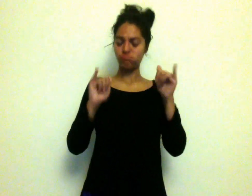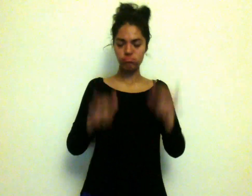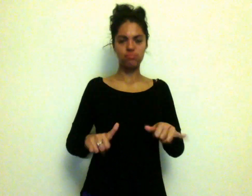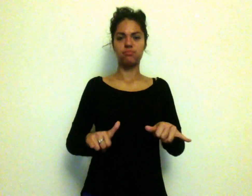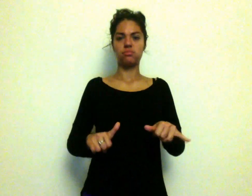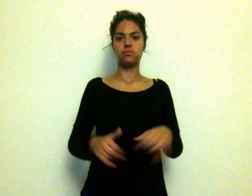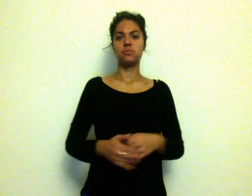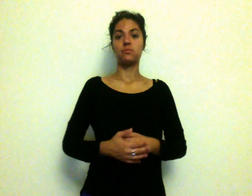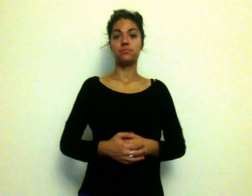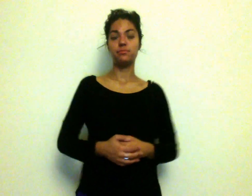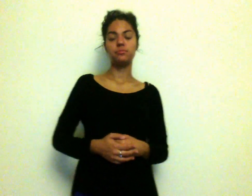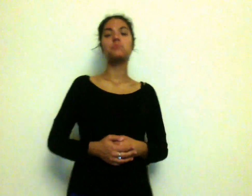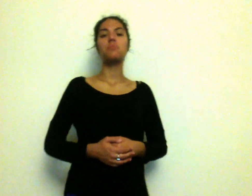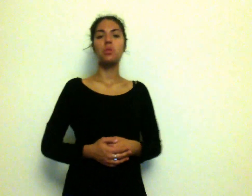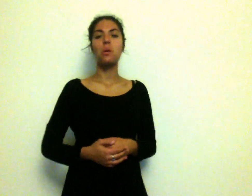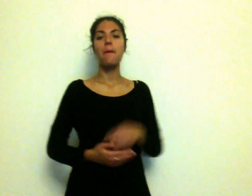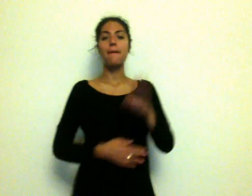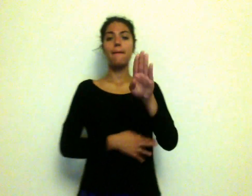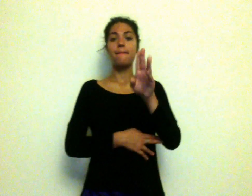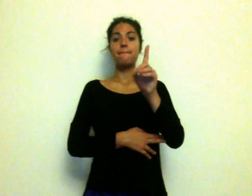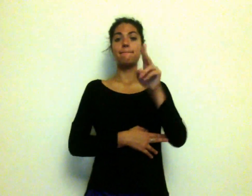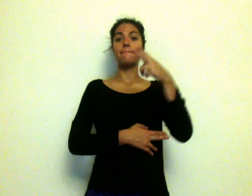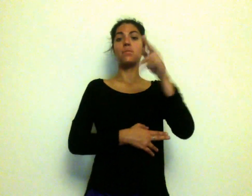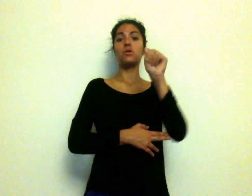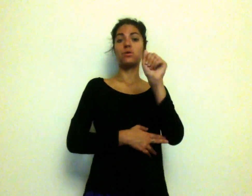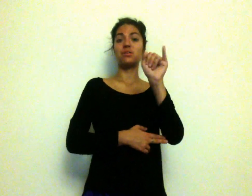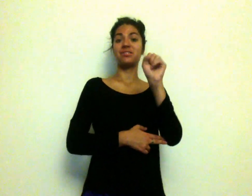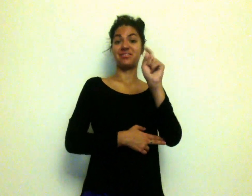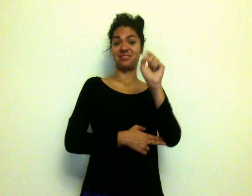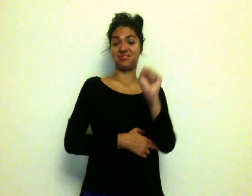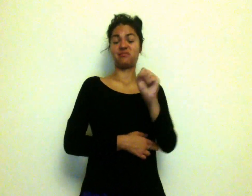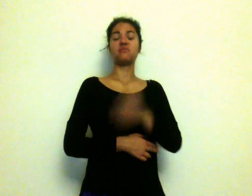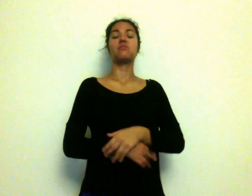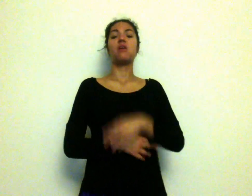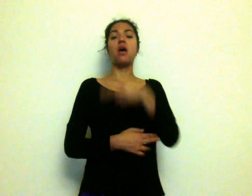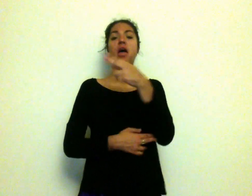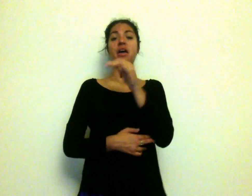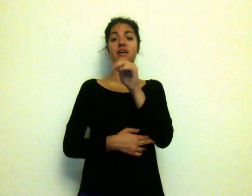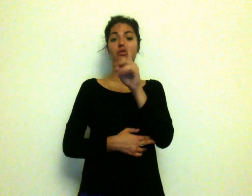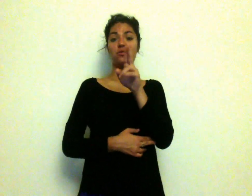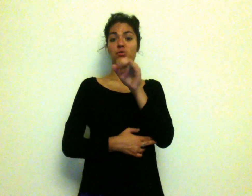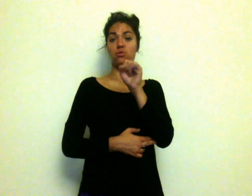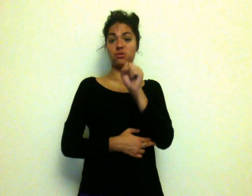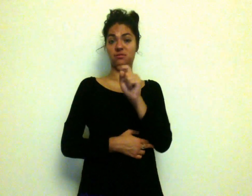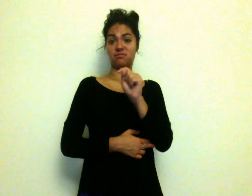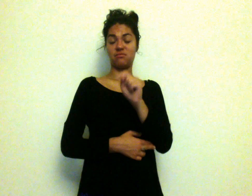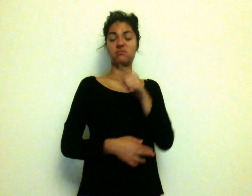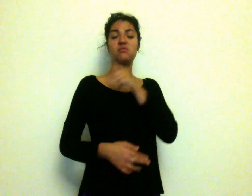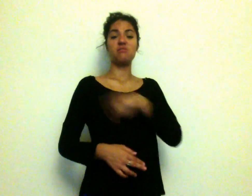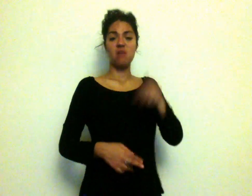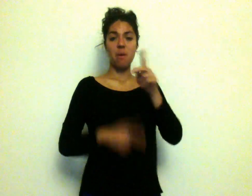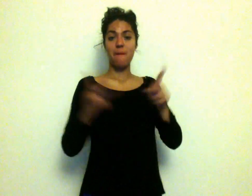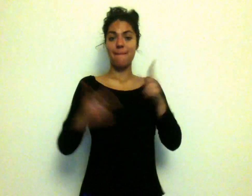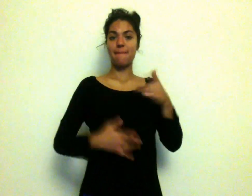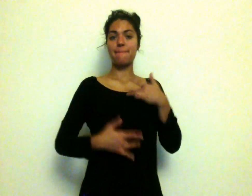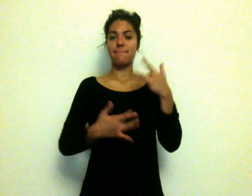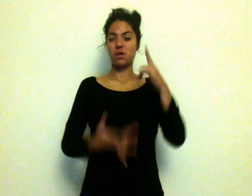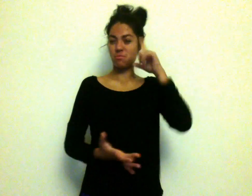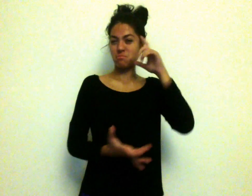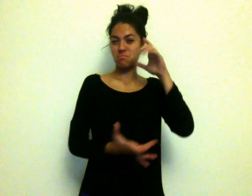them and us and think of them in terms of all kinds of philosophical platitudes and forget their allegiances and what they're really struggling with